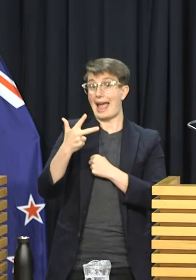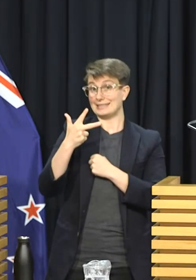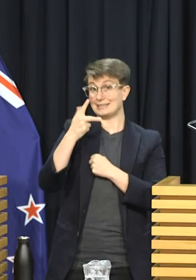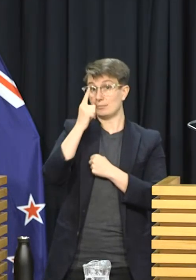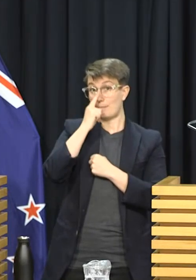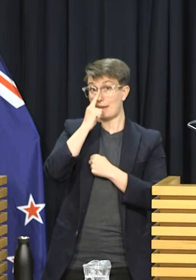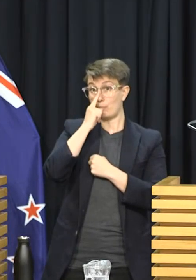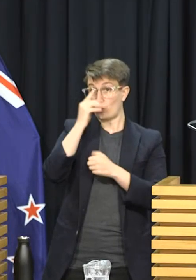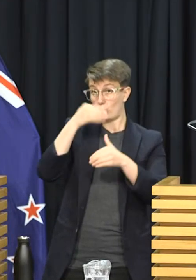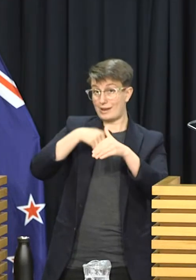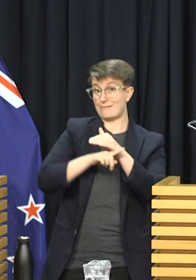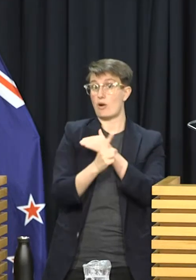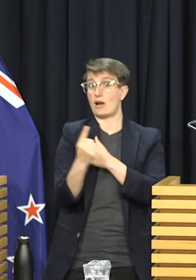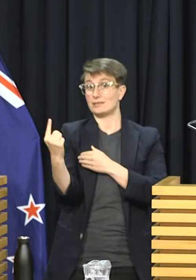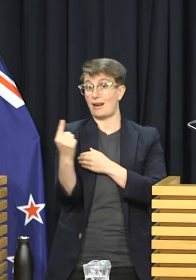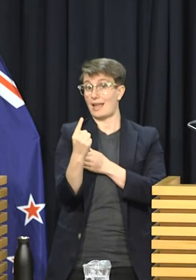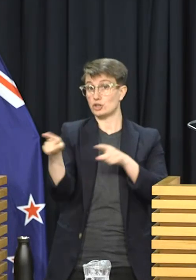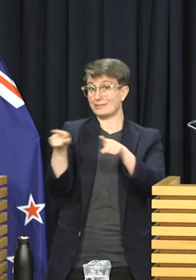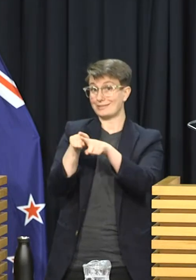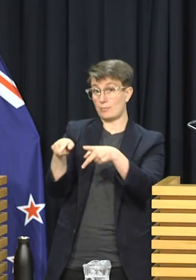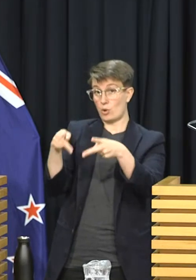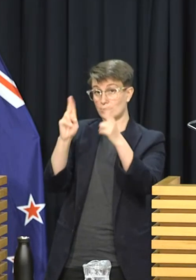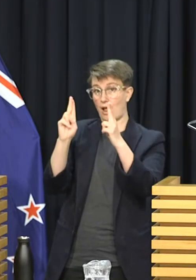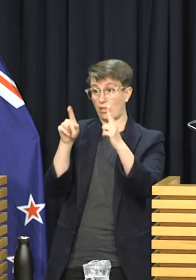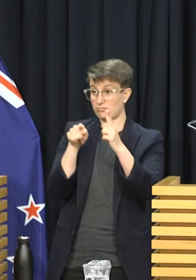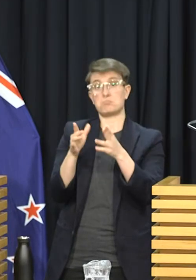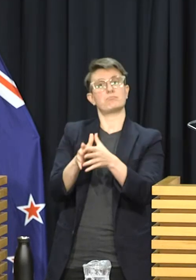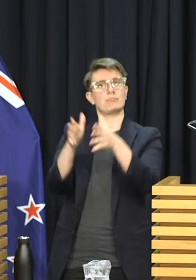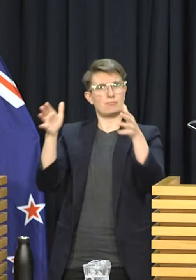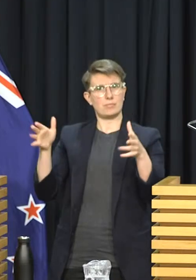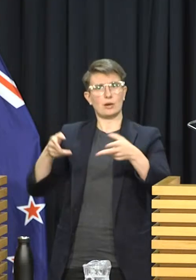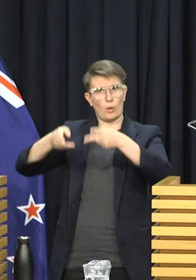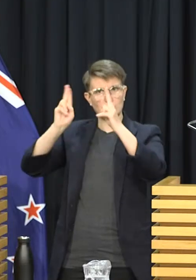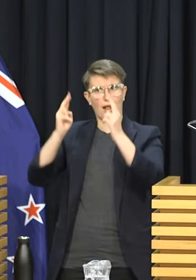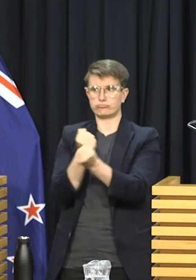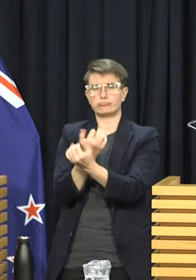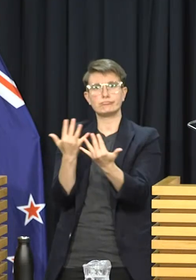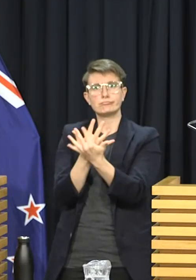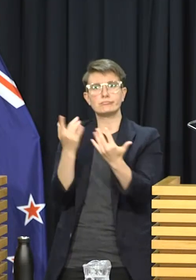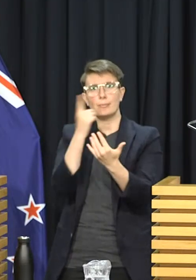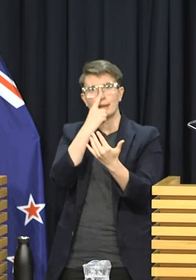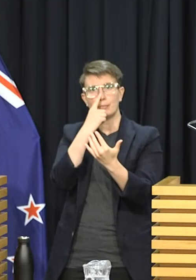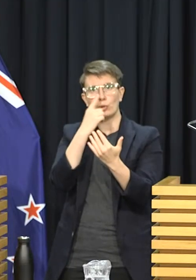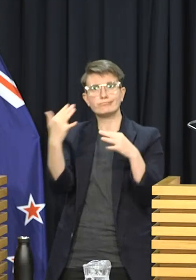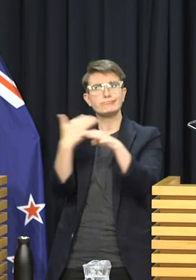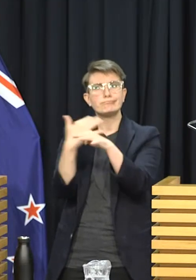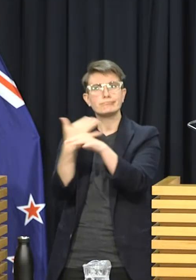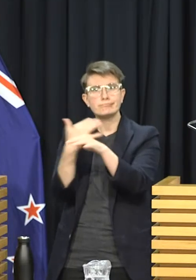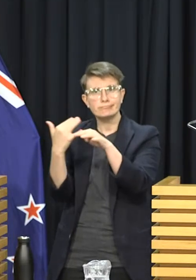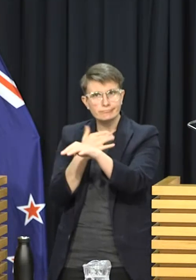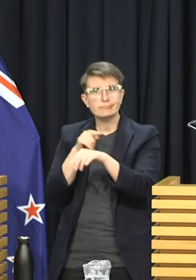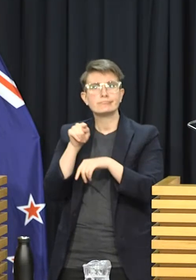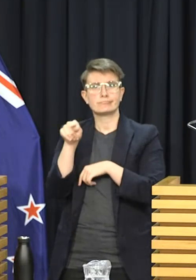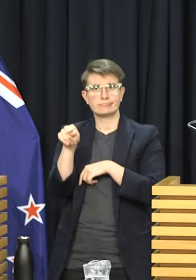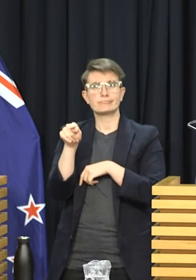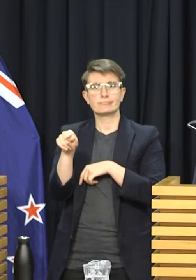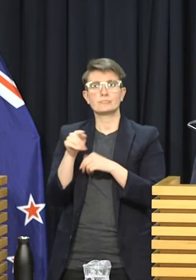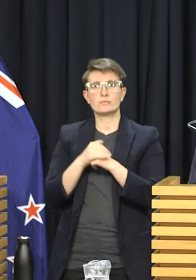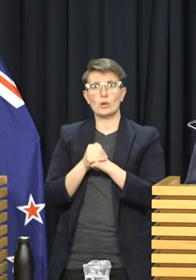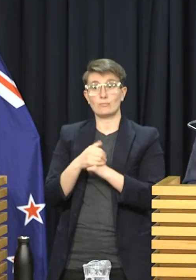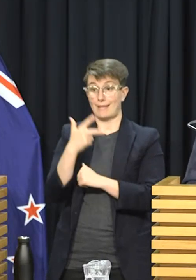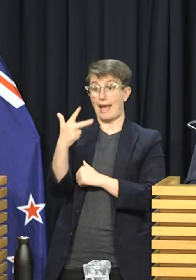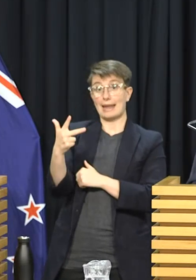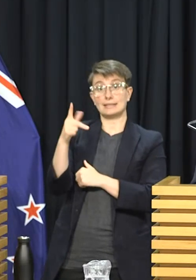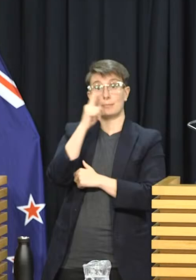hotel. It is our largest managed isolation facility, so there have been 8 cases. All were identified on day